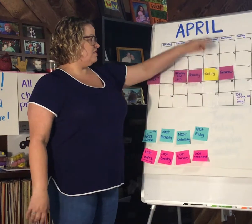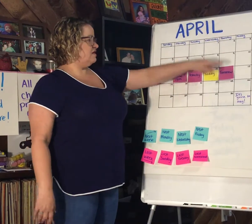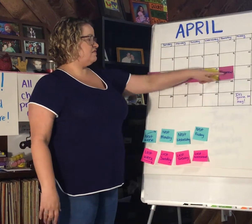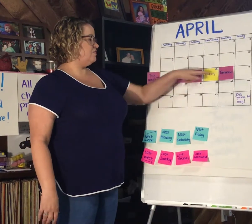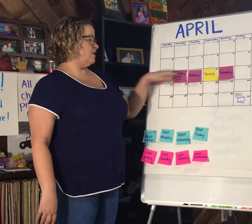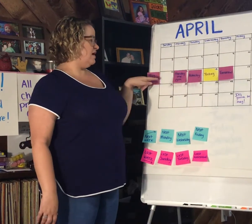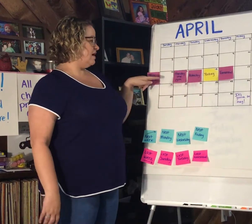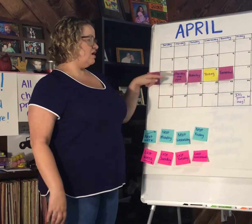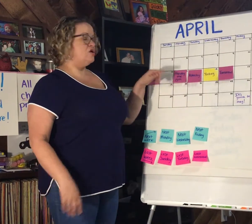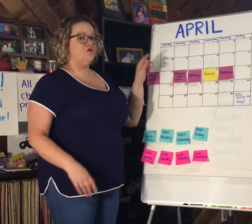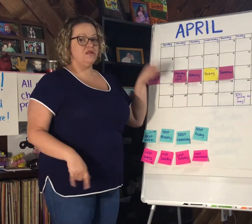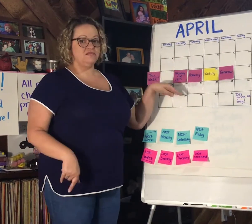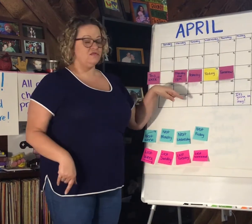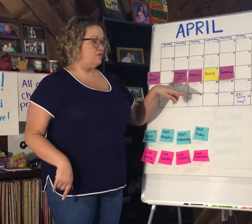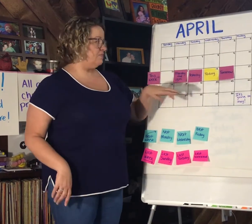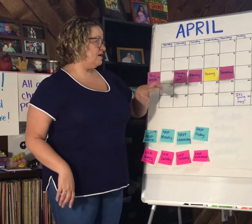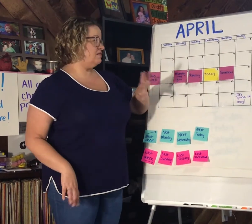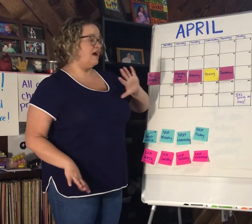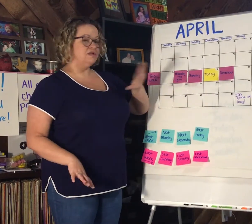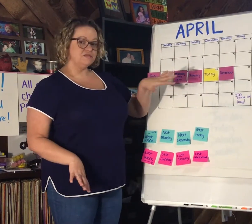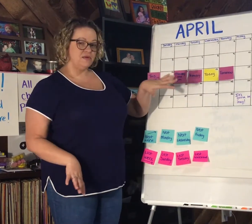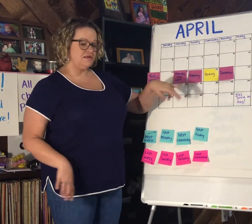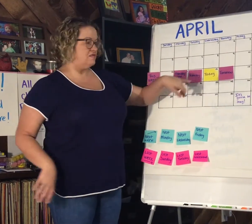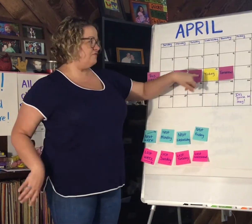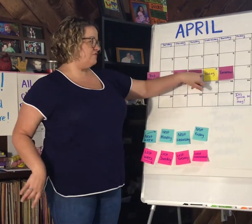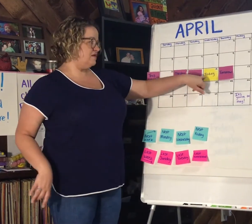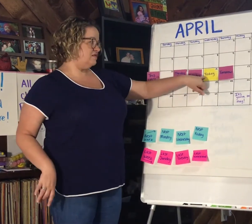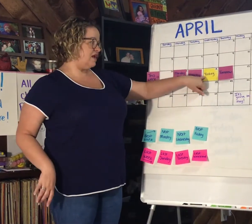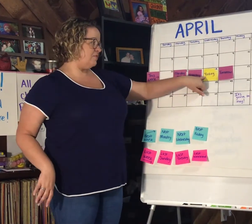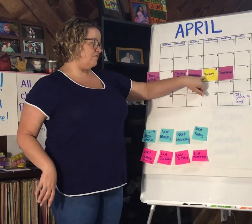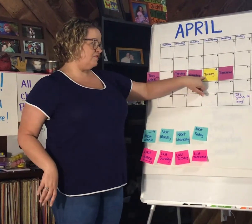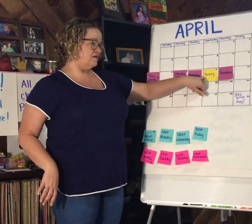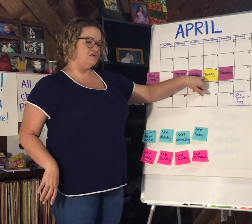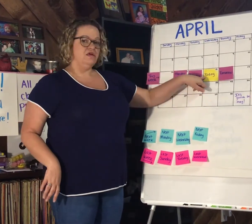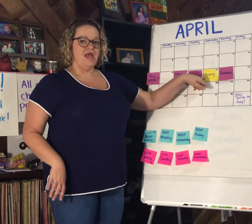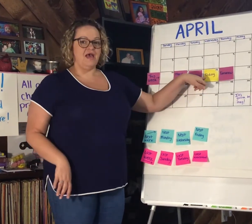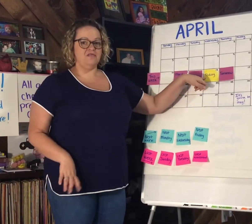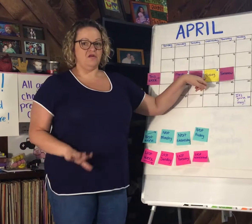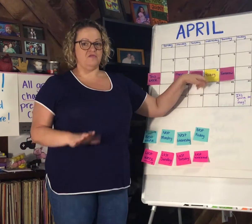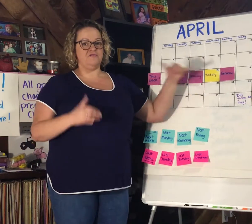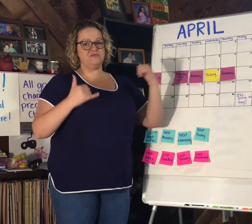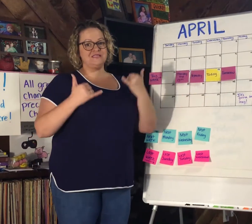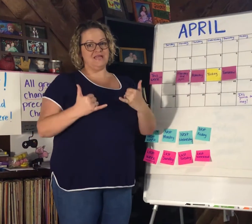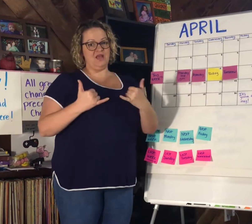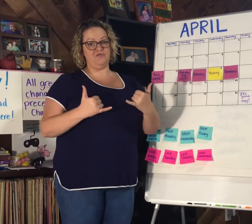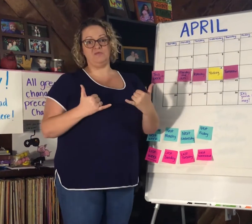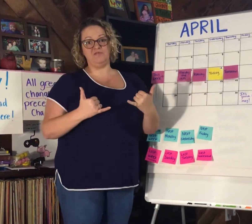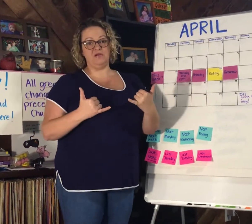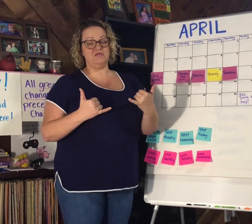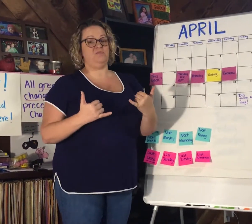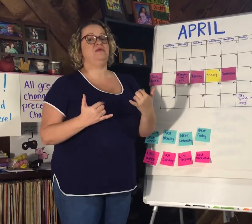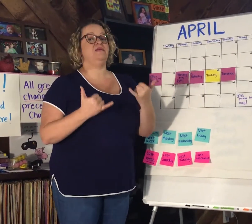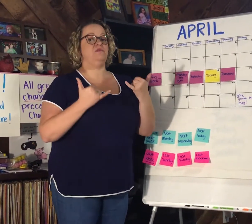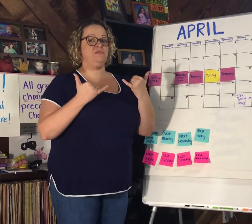this week. And I know that it's this week because I just picked the 15th, April 15th, as our today for reference. So please sing with me